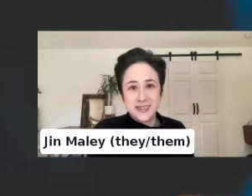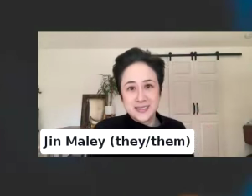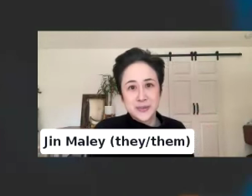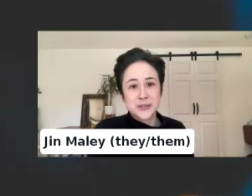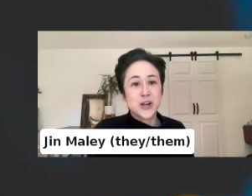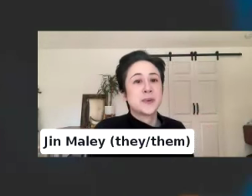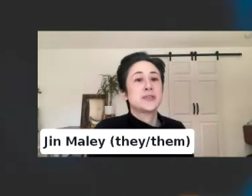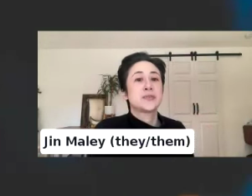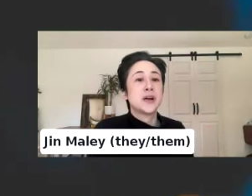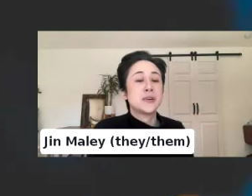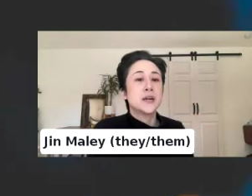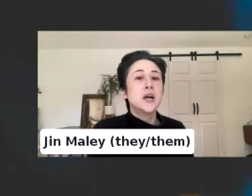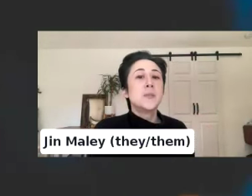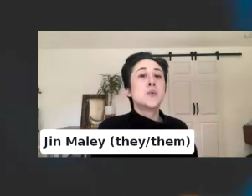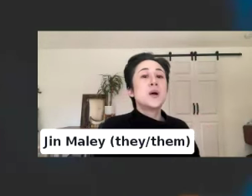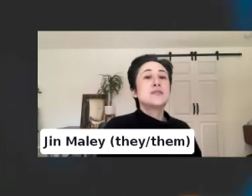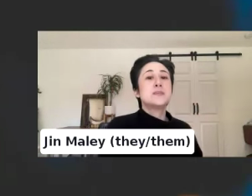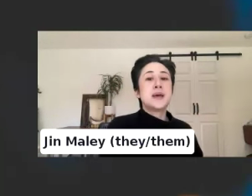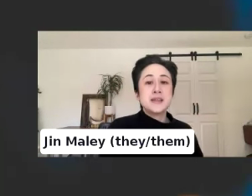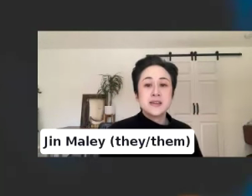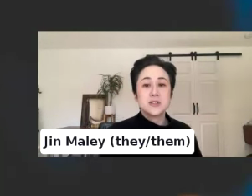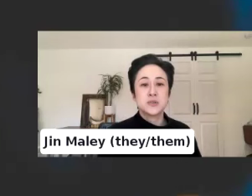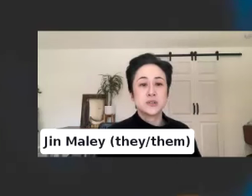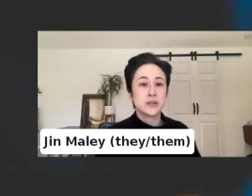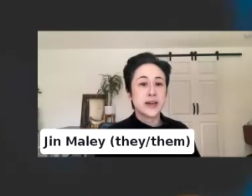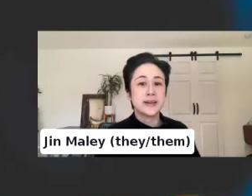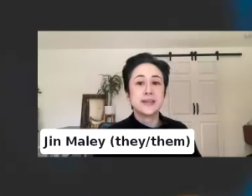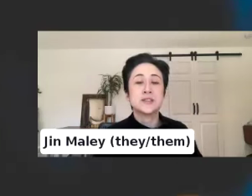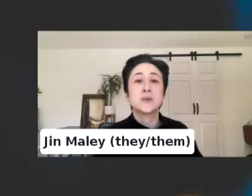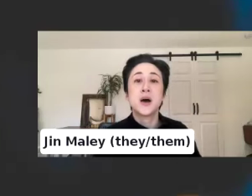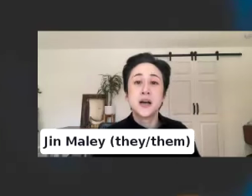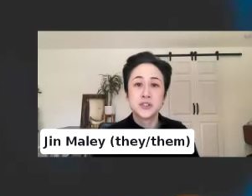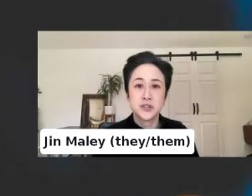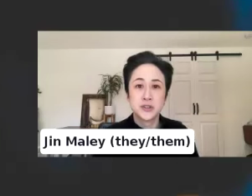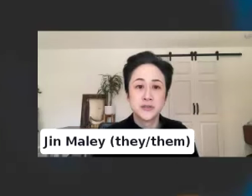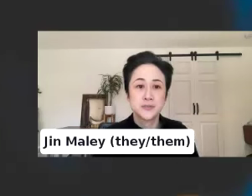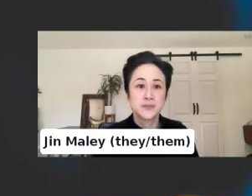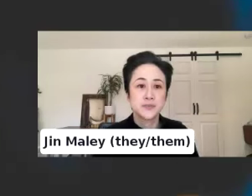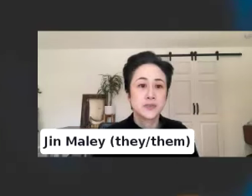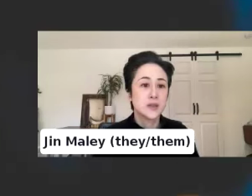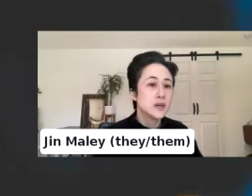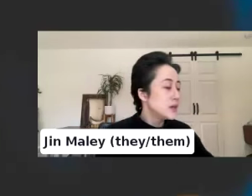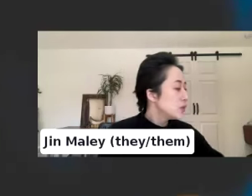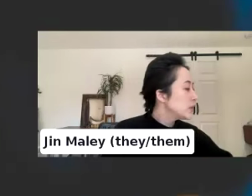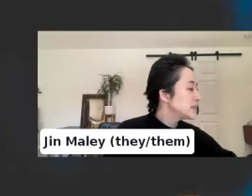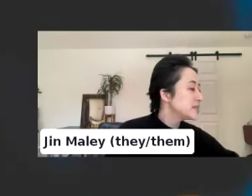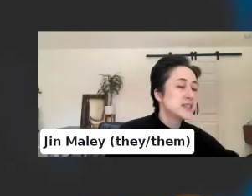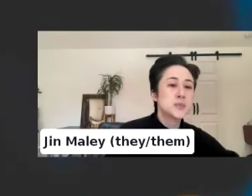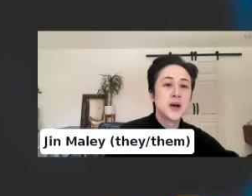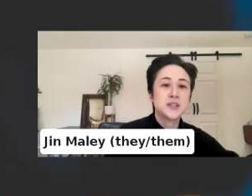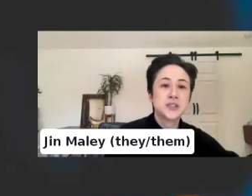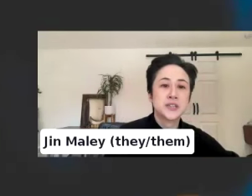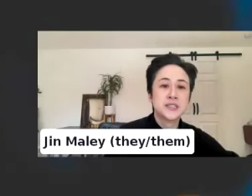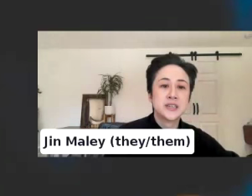many things, we could talk about this forever, but one of the many things you could look at is posture. What does